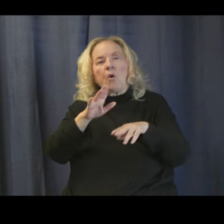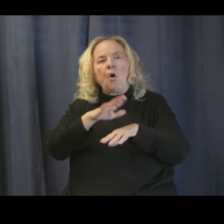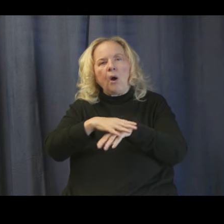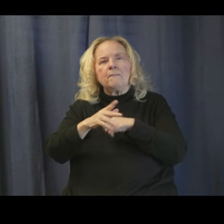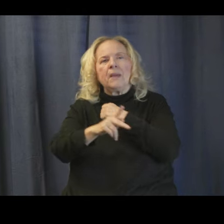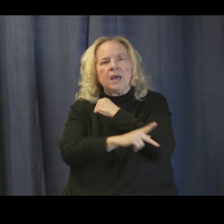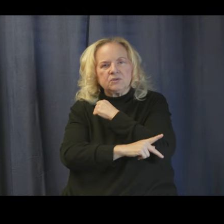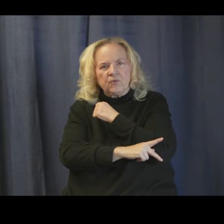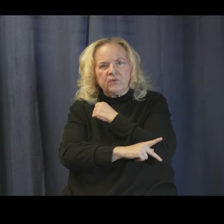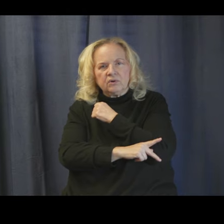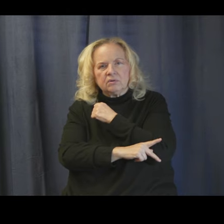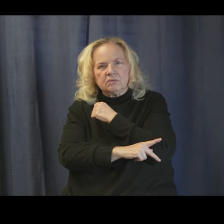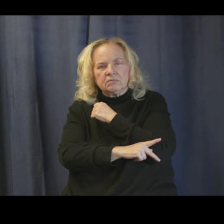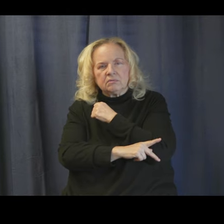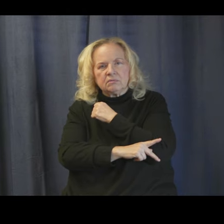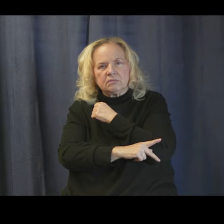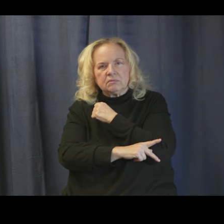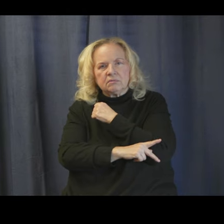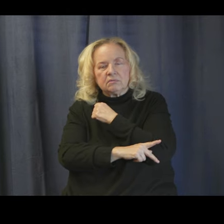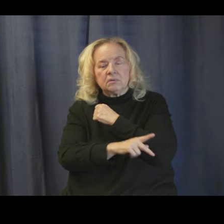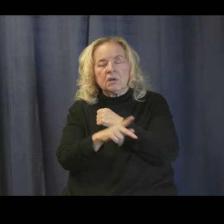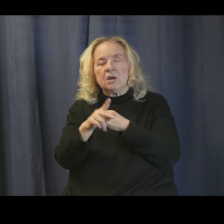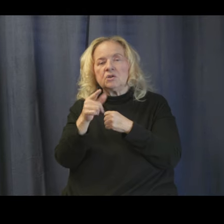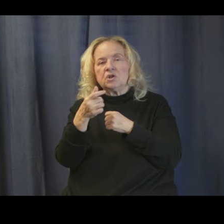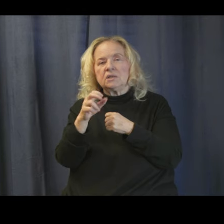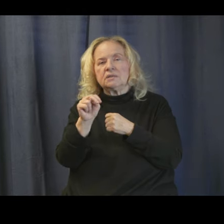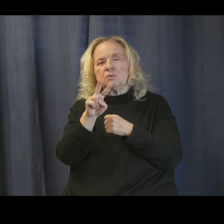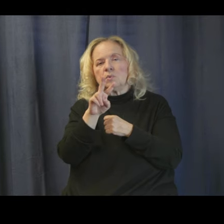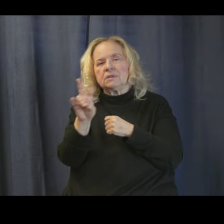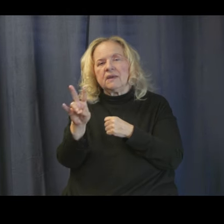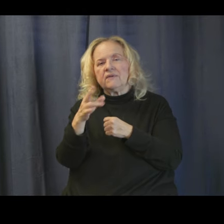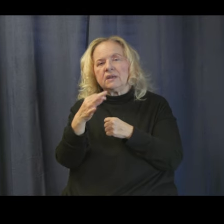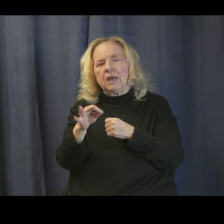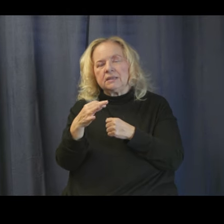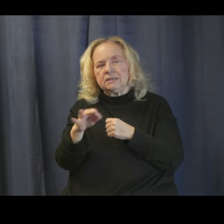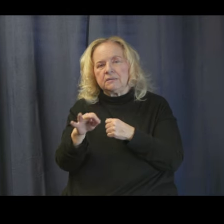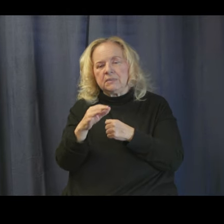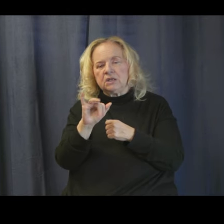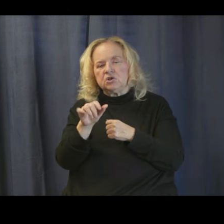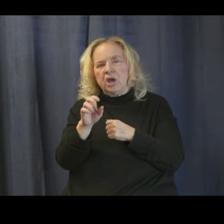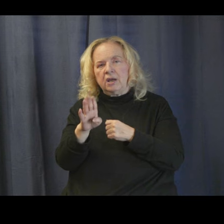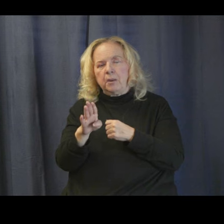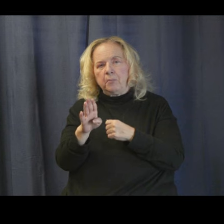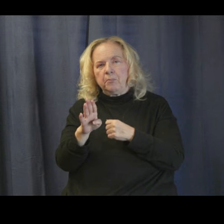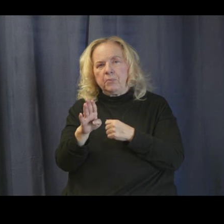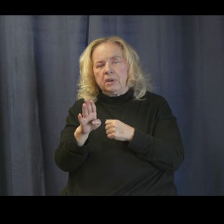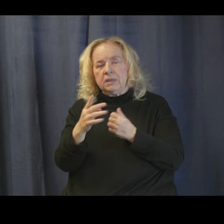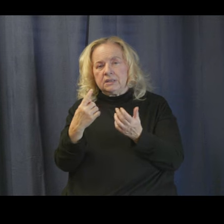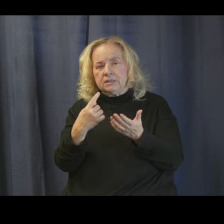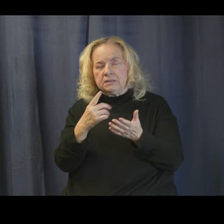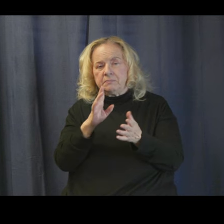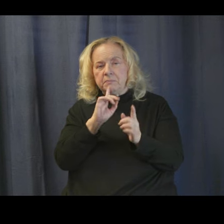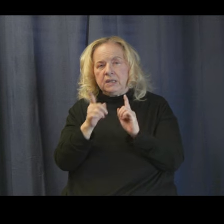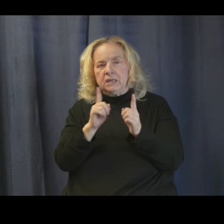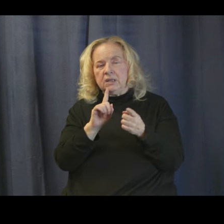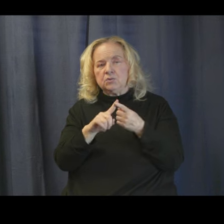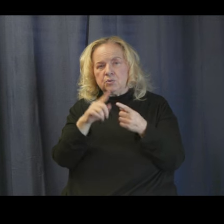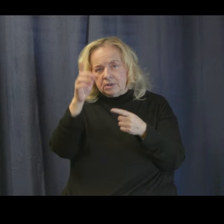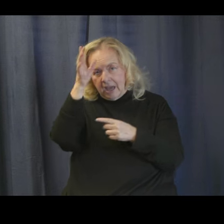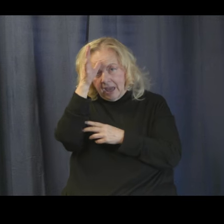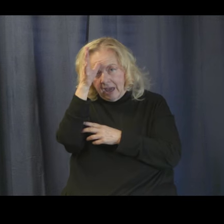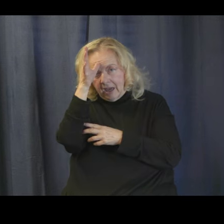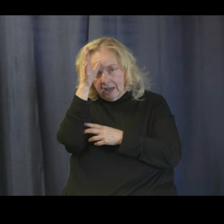on Passover. And in Genesis 27:19, Jacob is speaking to his